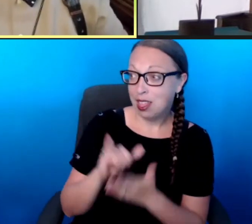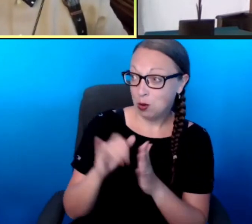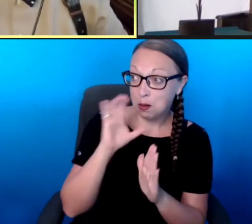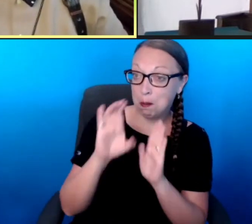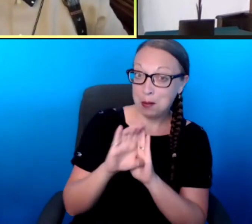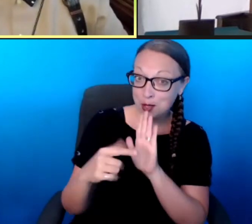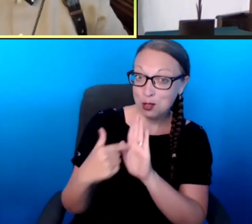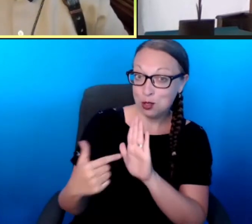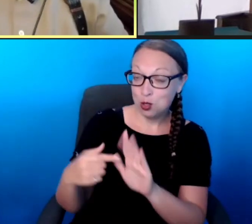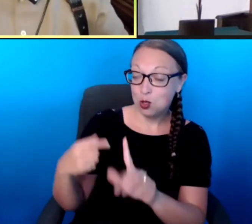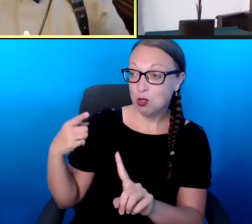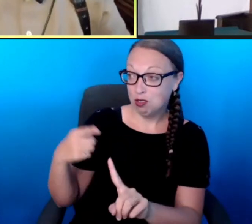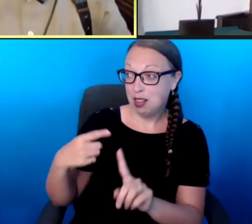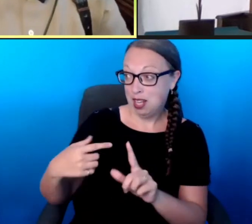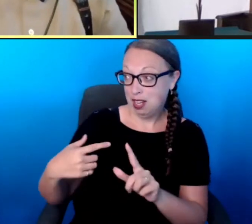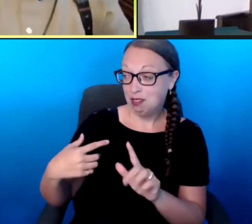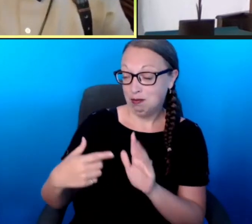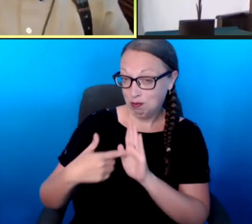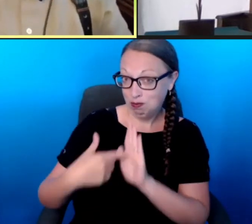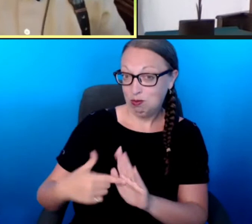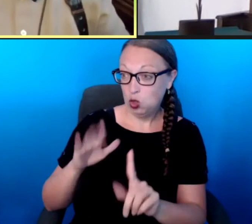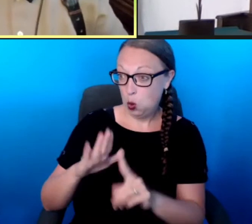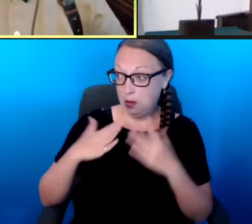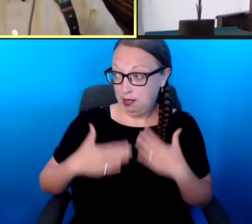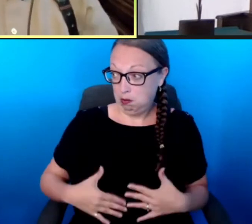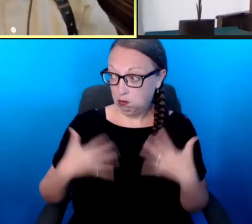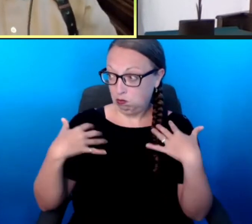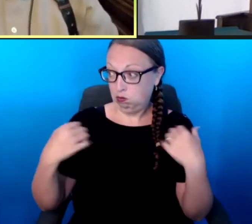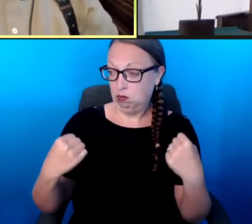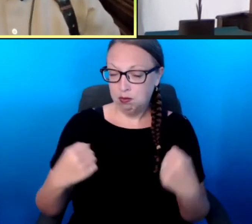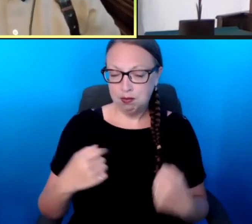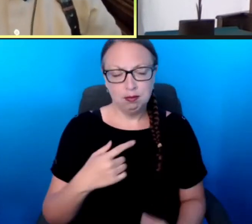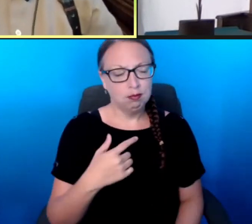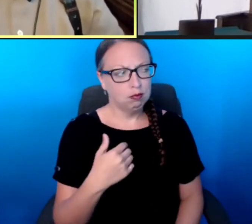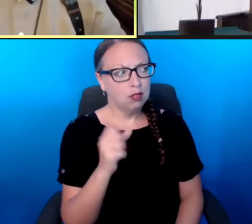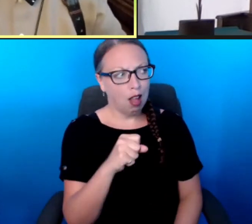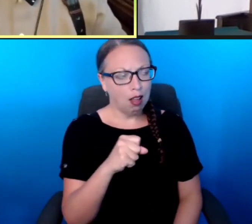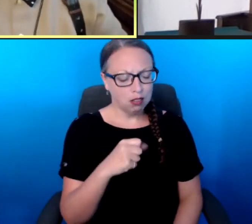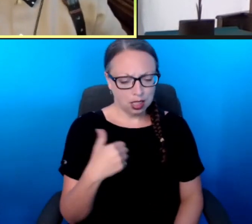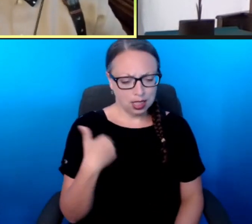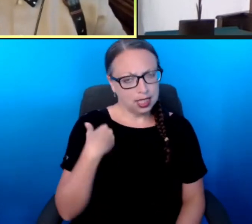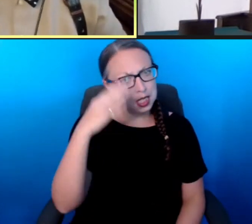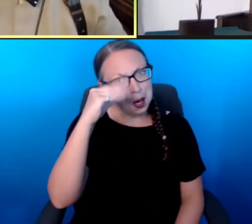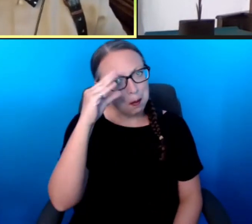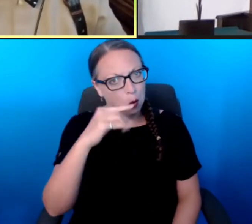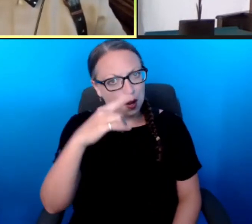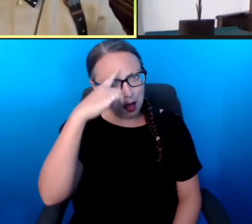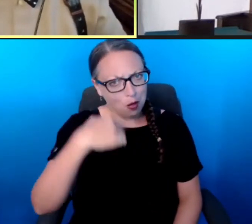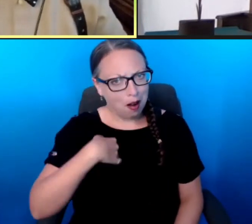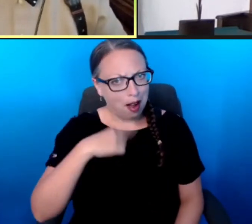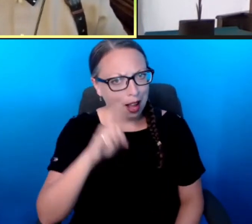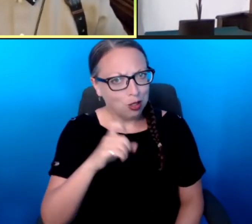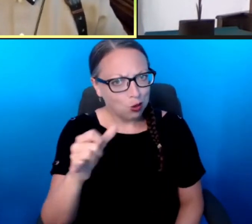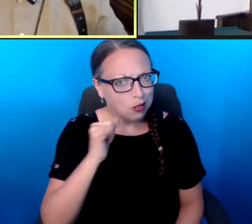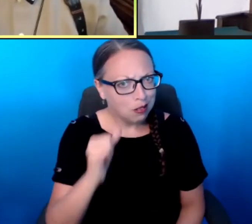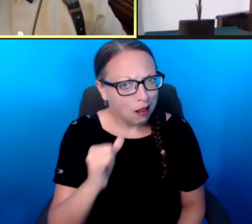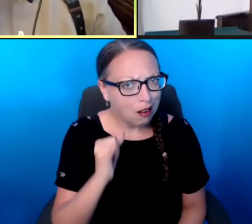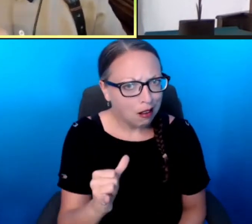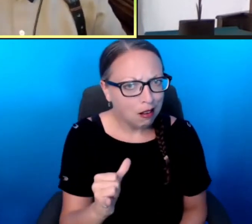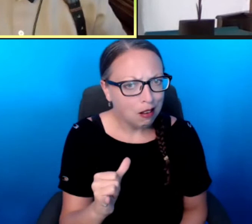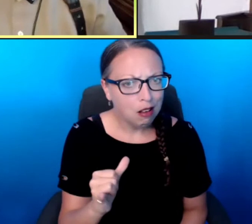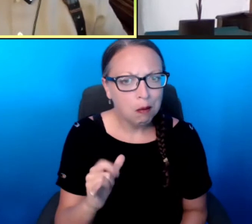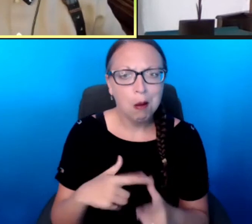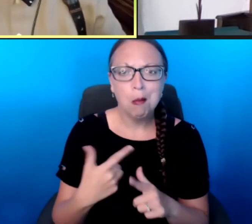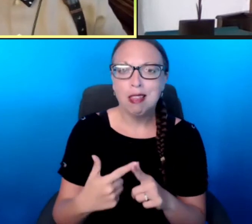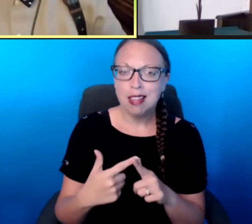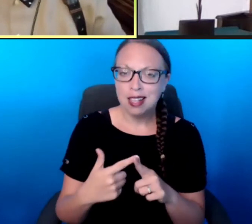his physique. And as a little boy, I expected that I should be able to do those things as well. Then he